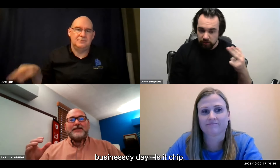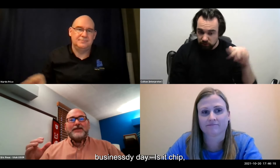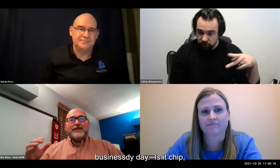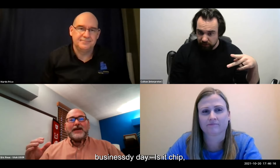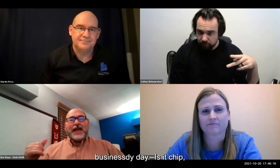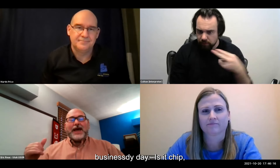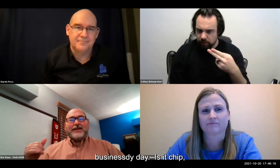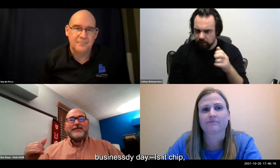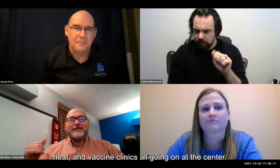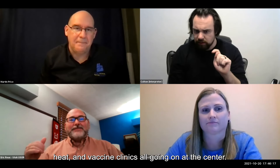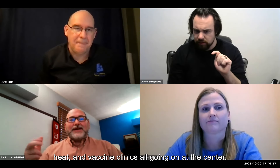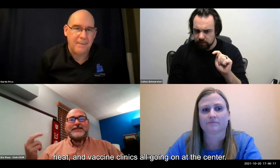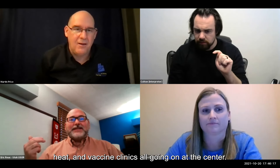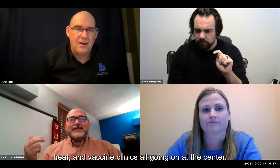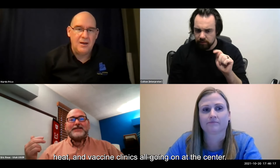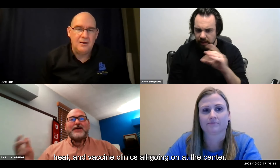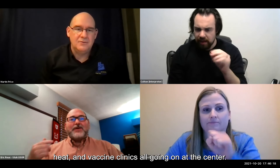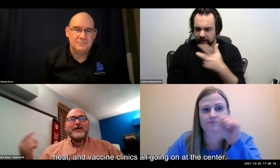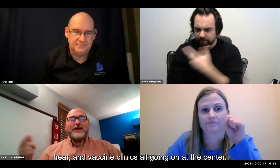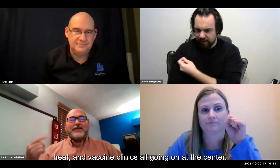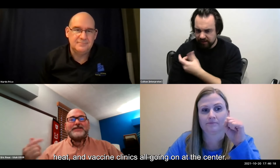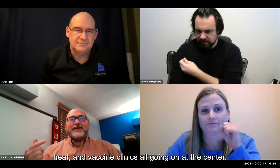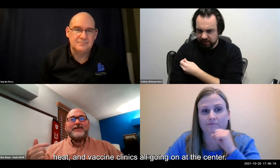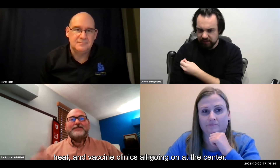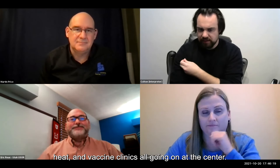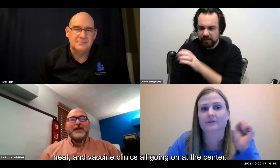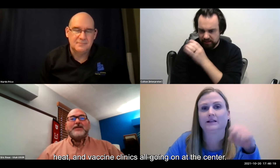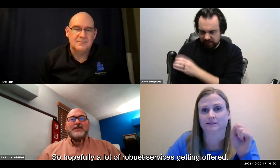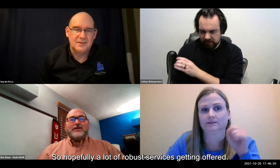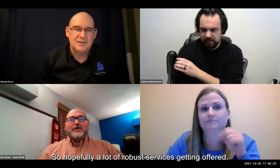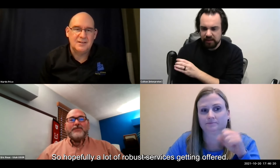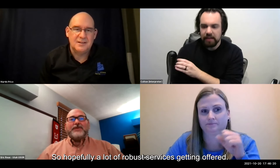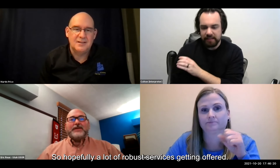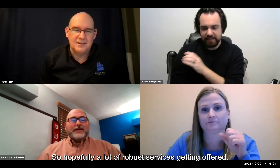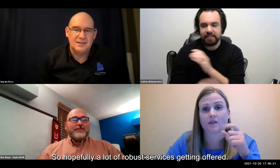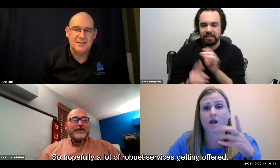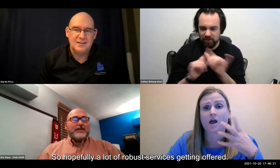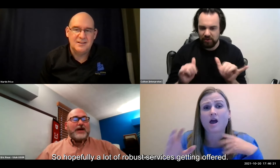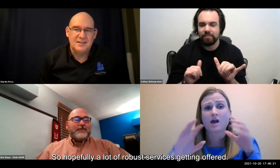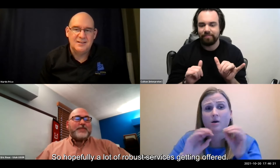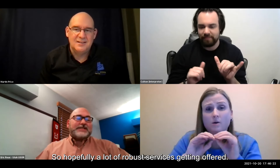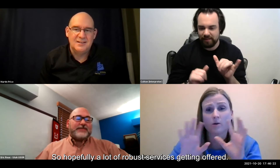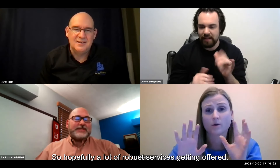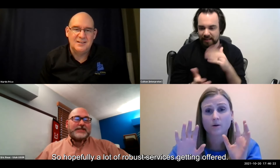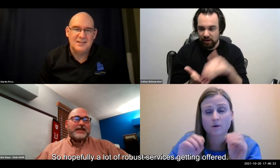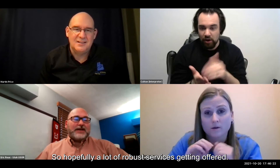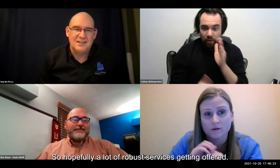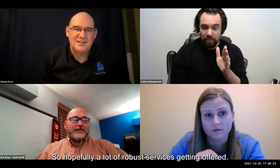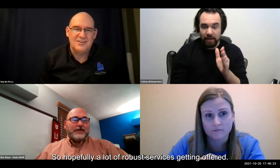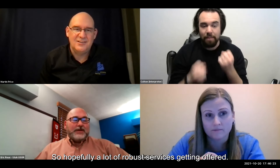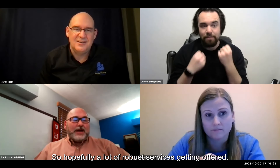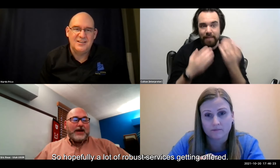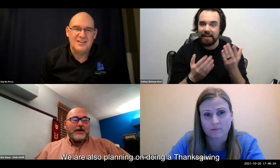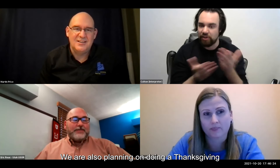heat, and vaccine clinics all going on at the center. So hopefully that'll be a lot of robust services getting